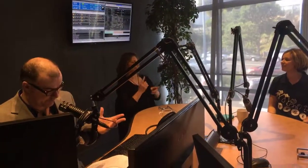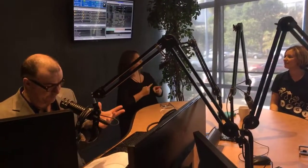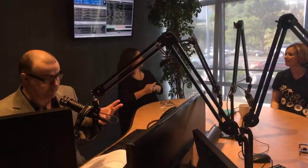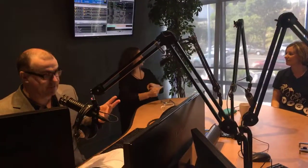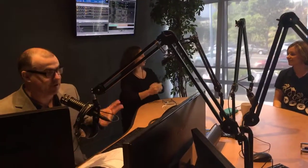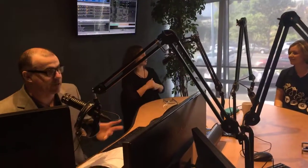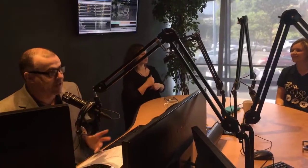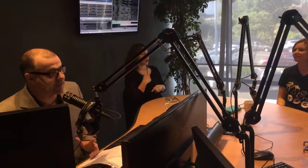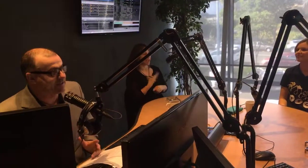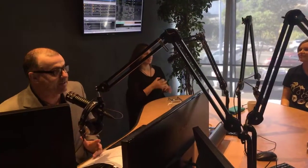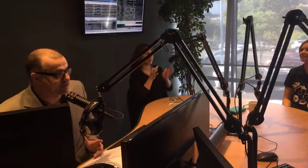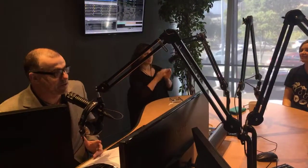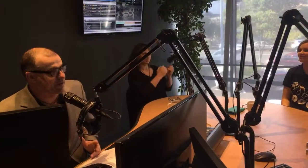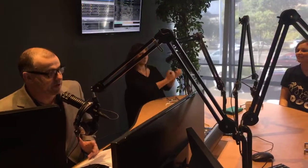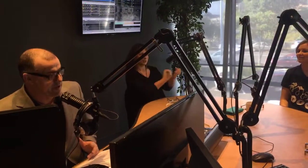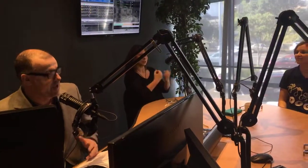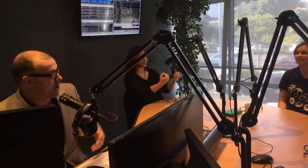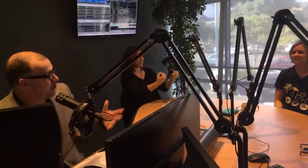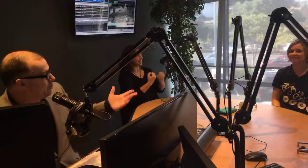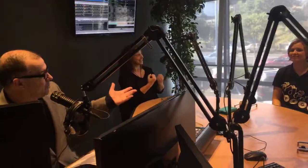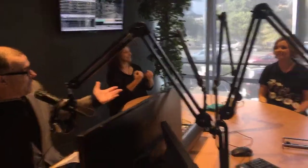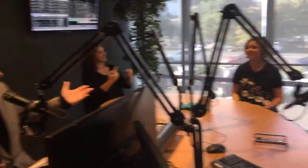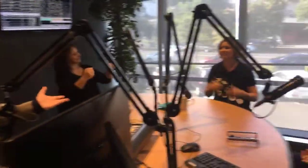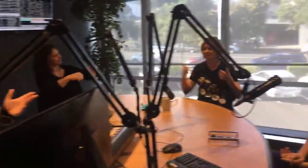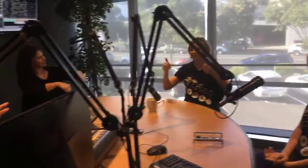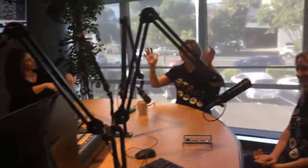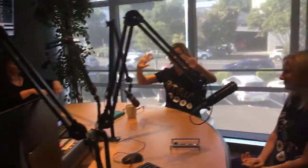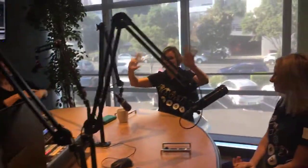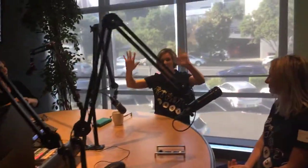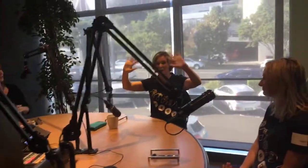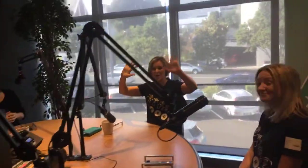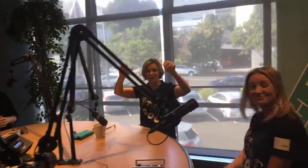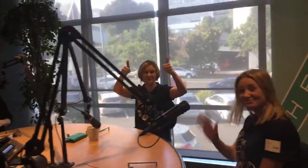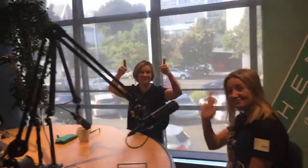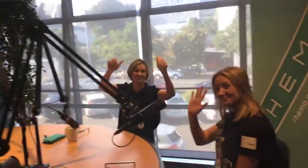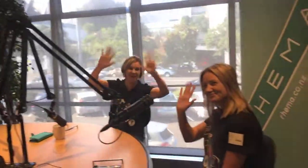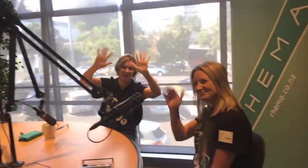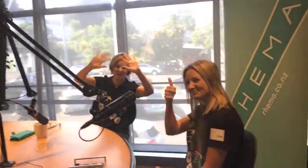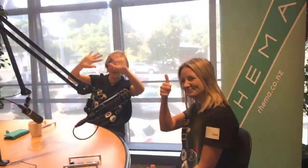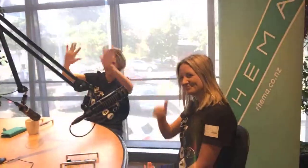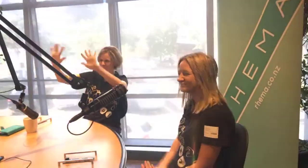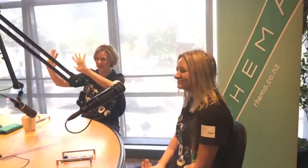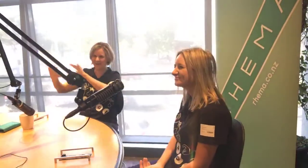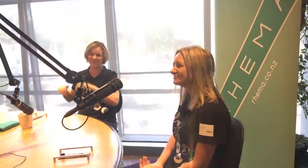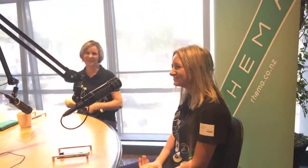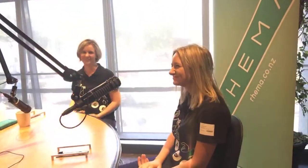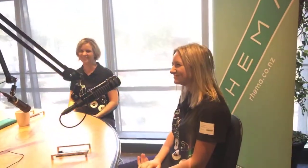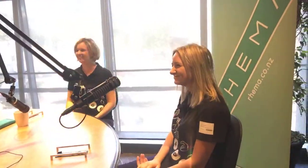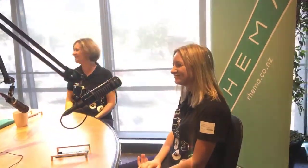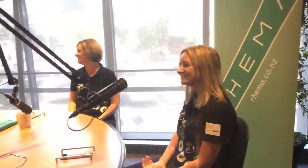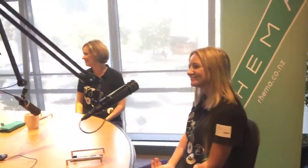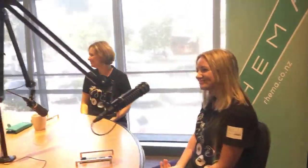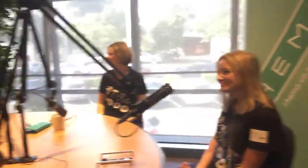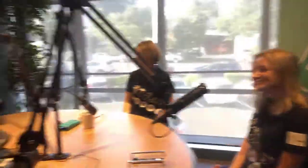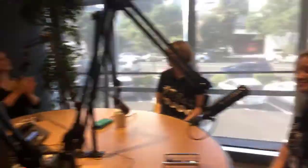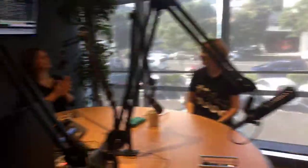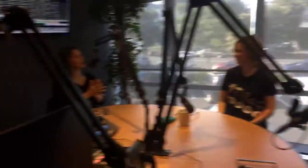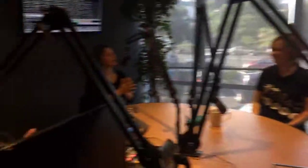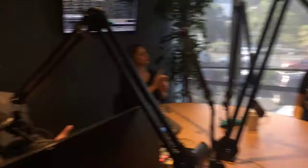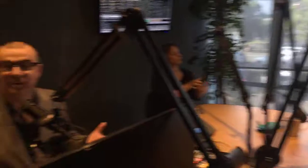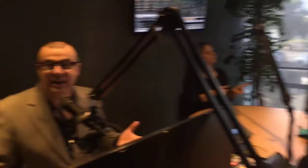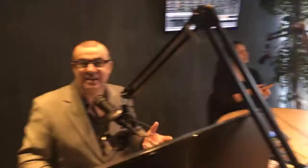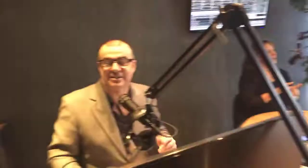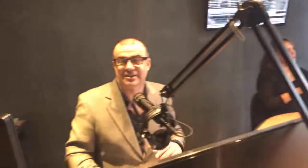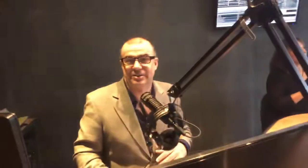and I've got some special guests in the studio who will be talking about New Zealand Sign Language. And